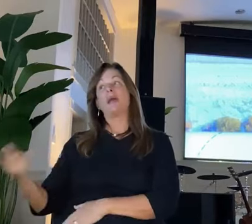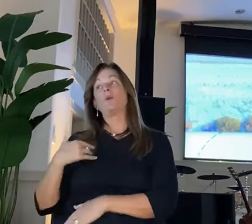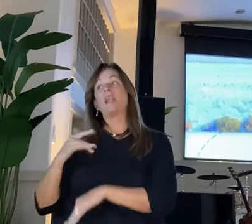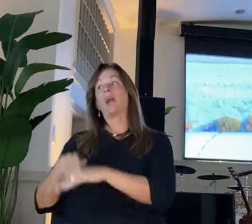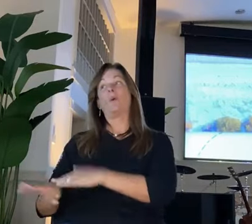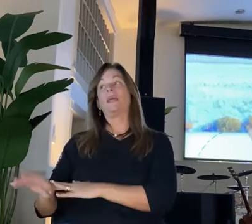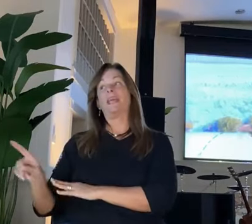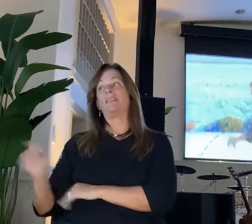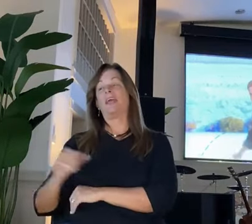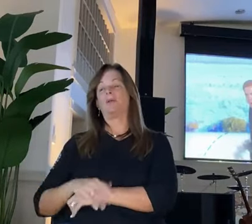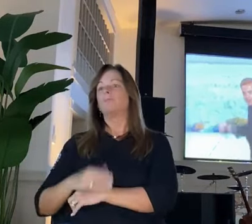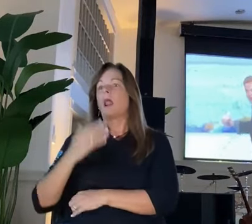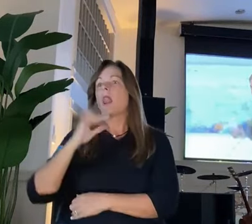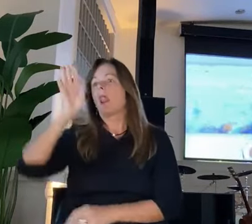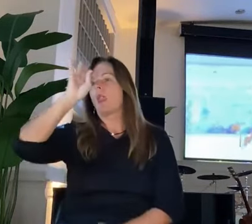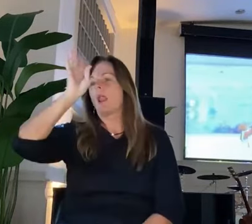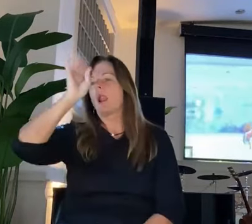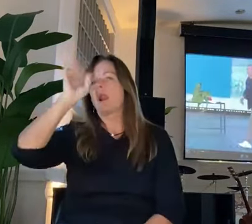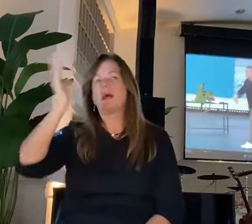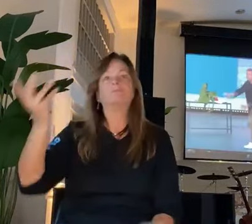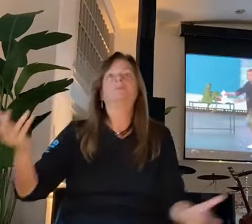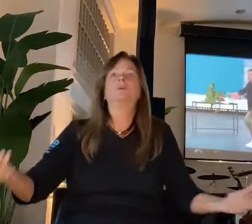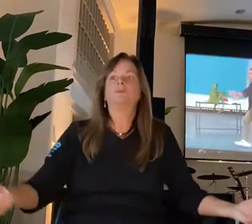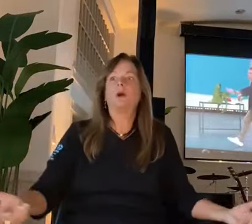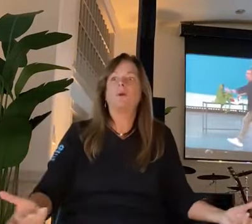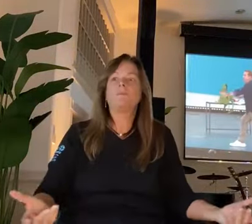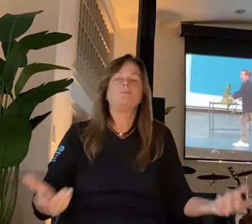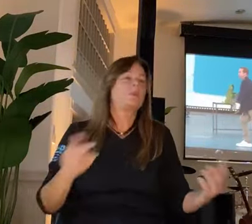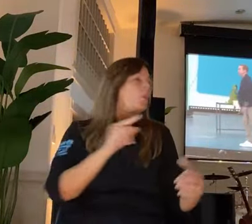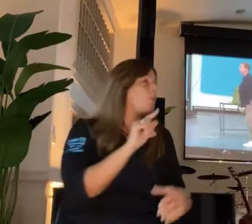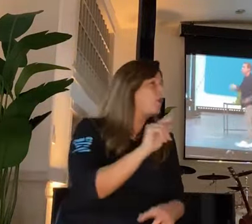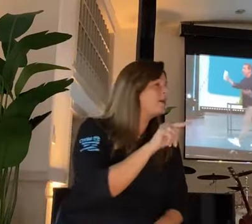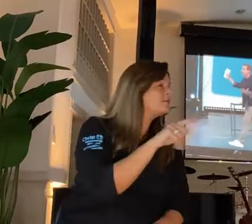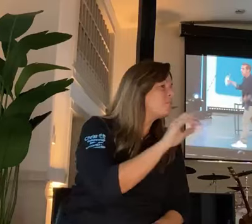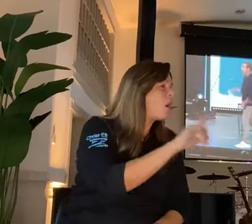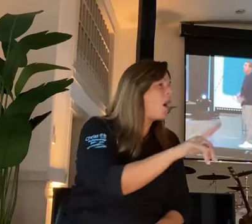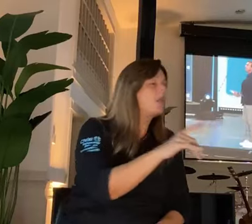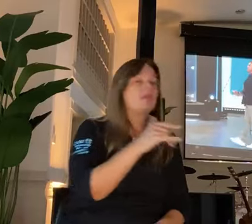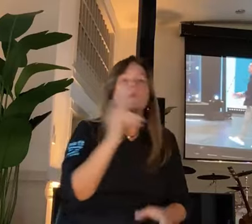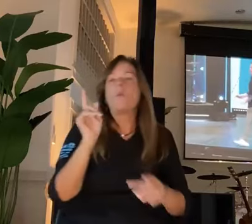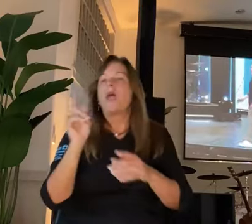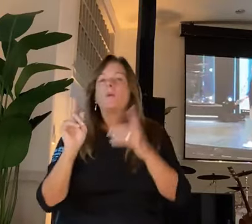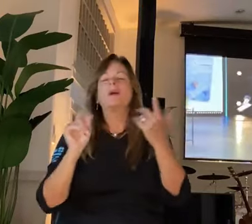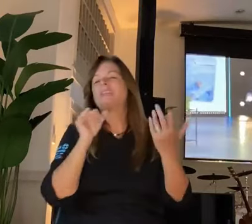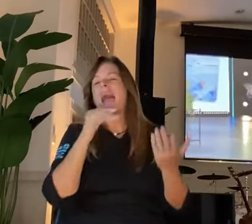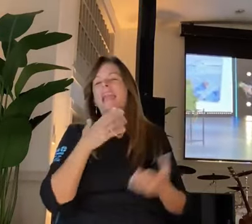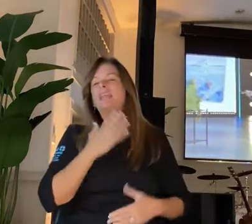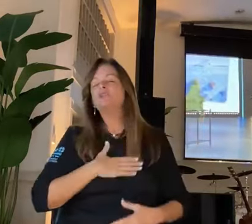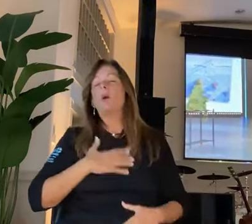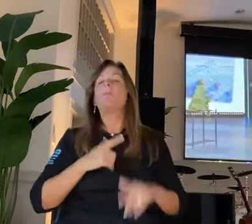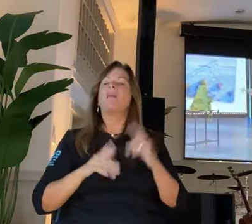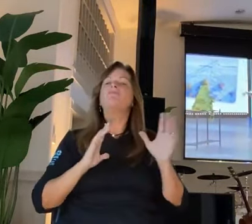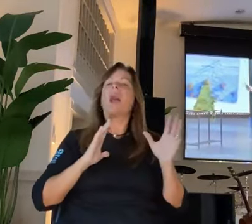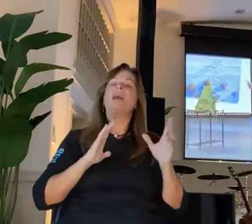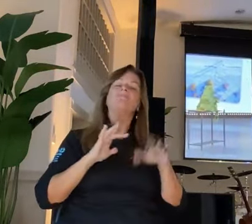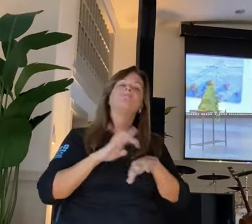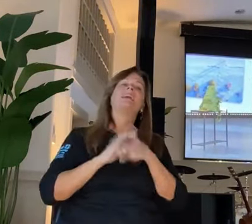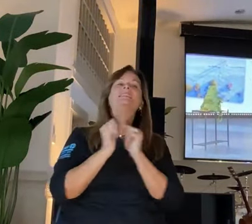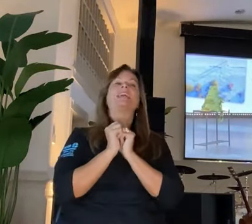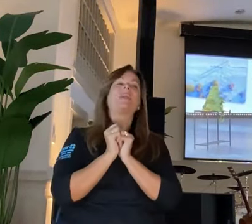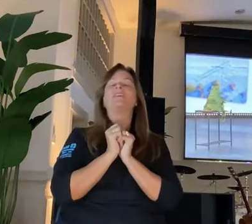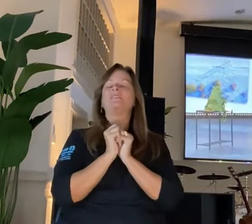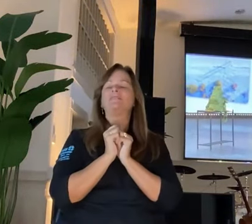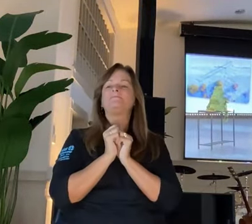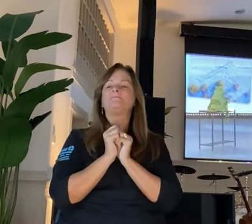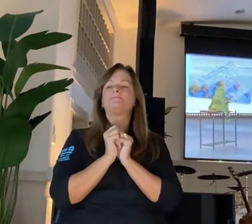we're not going in, right? And we just keep walking on it, looking for Paul, looking for this, couldn't find much. Wasn't that great of a trip, but it was okay, we were there, it's